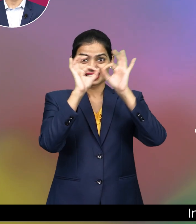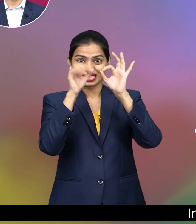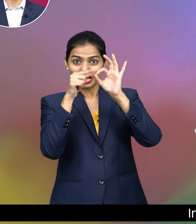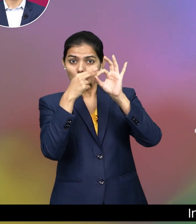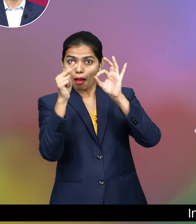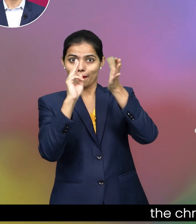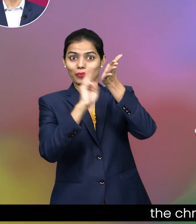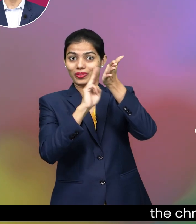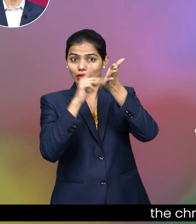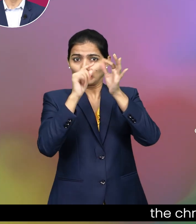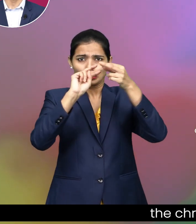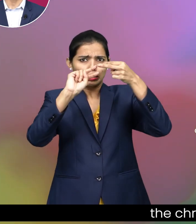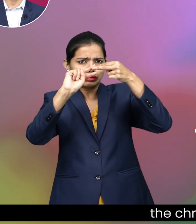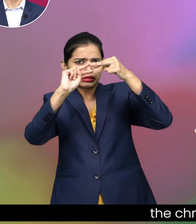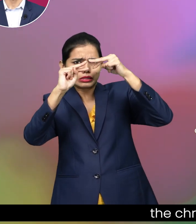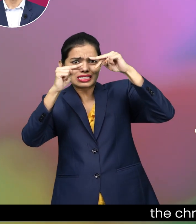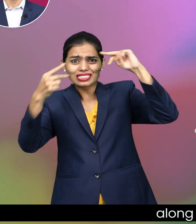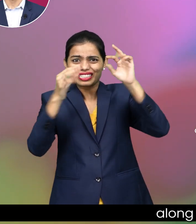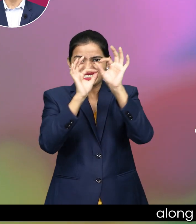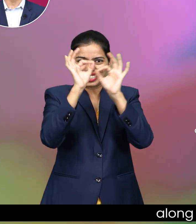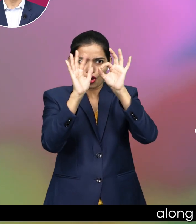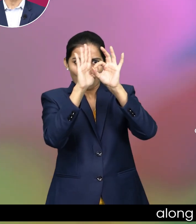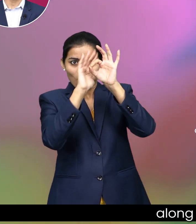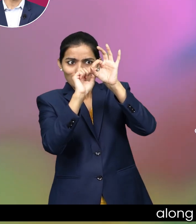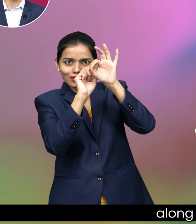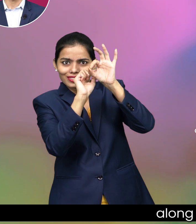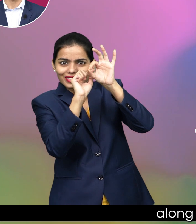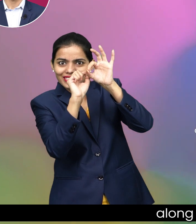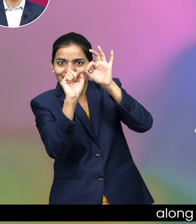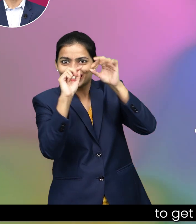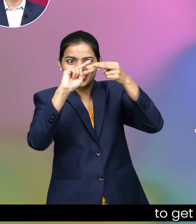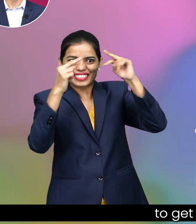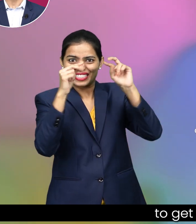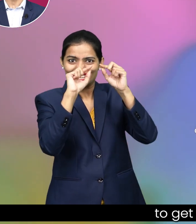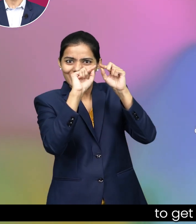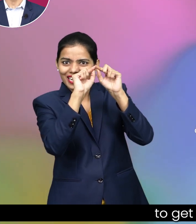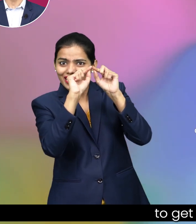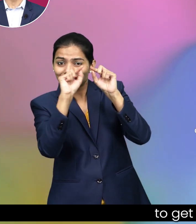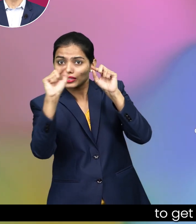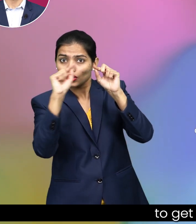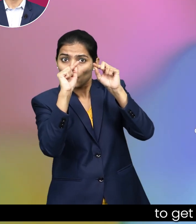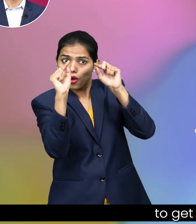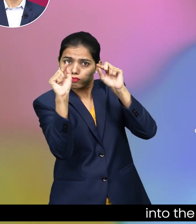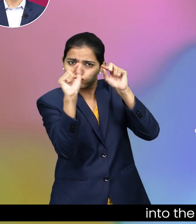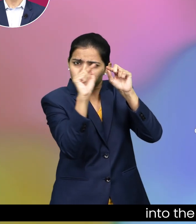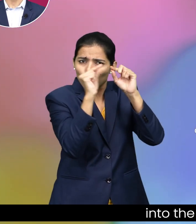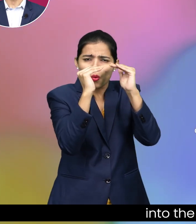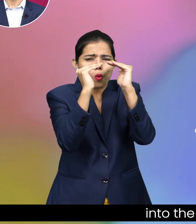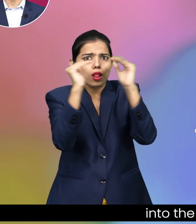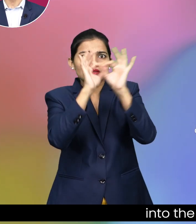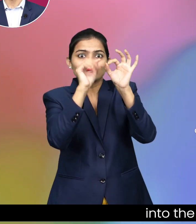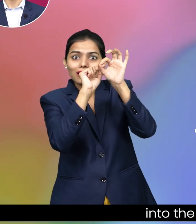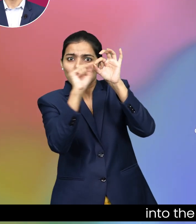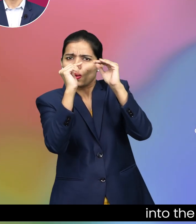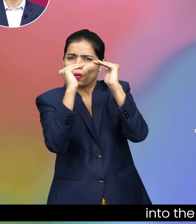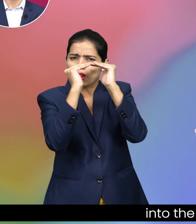In metaphase, the chromosomes line up along the cell's equator to get evenly distributed into the two